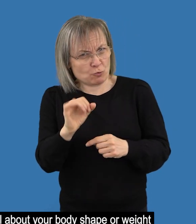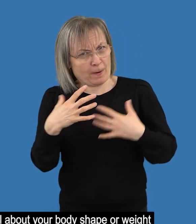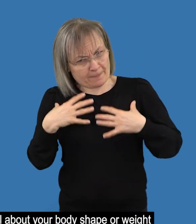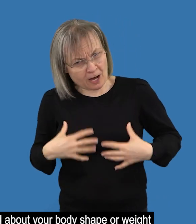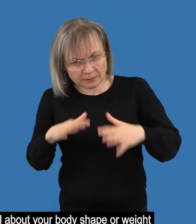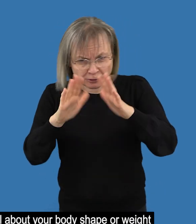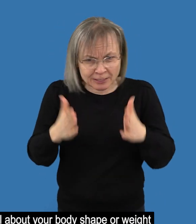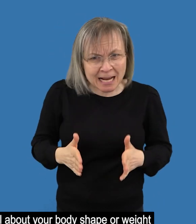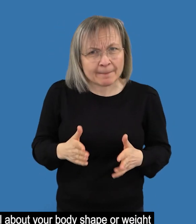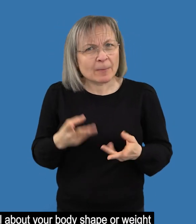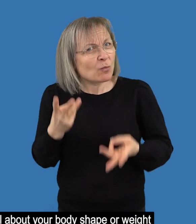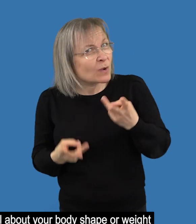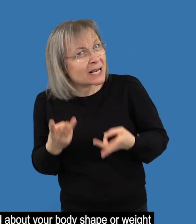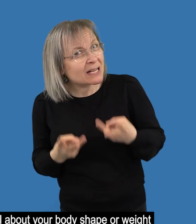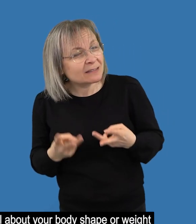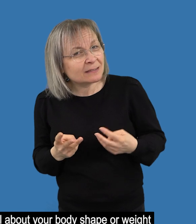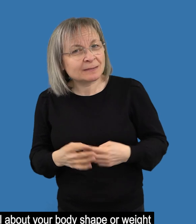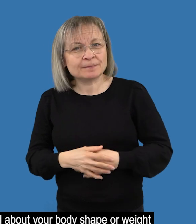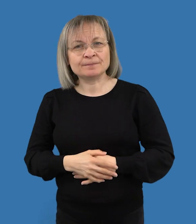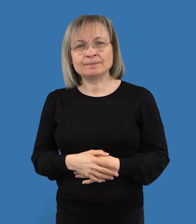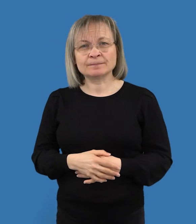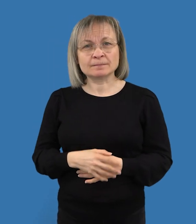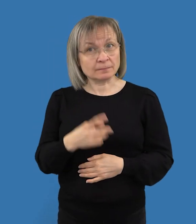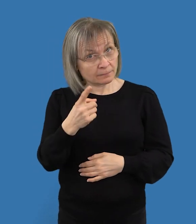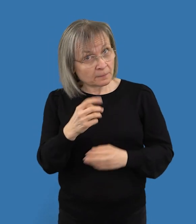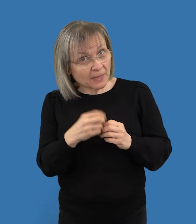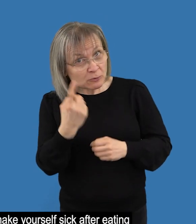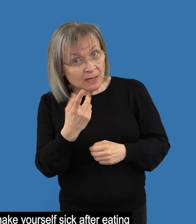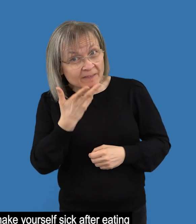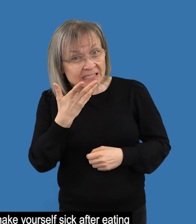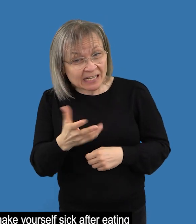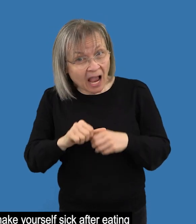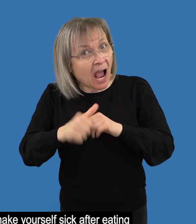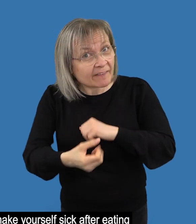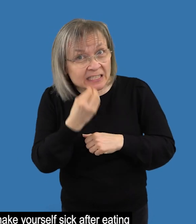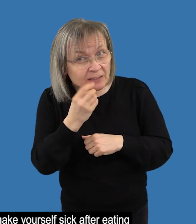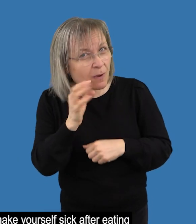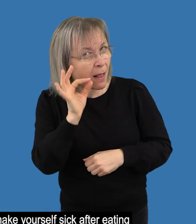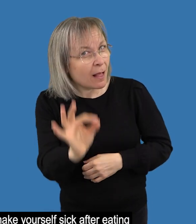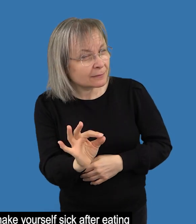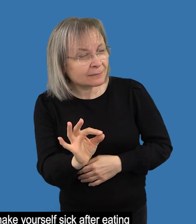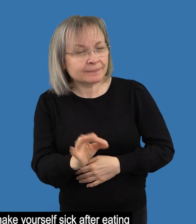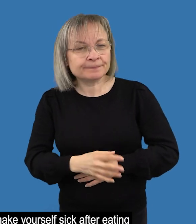how you feel about your body shape or weight, if you make yourself sick after